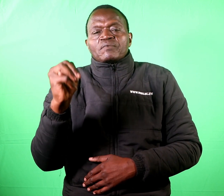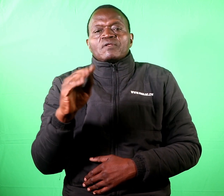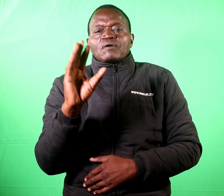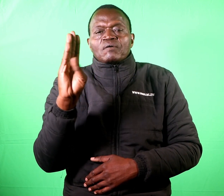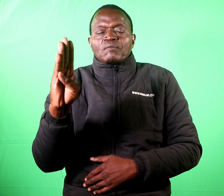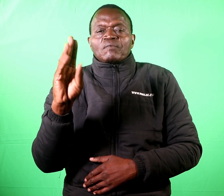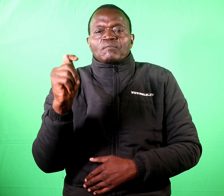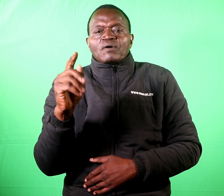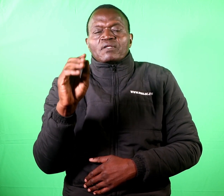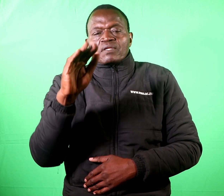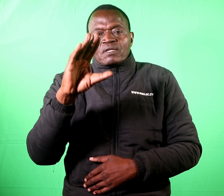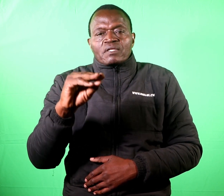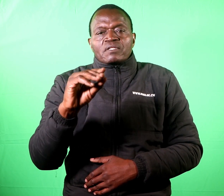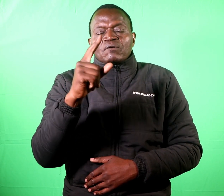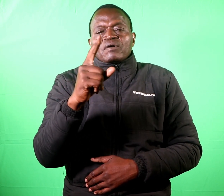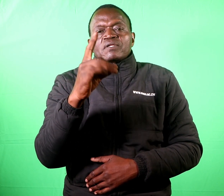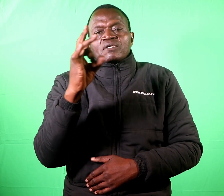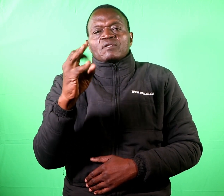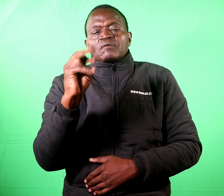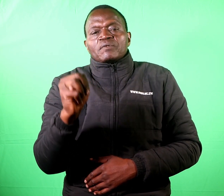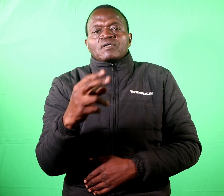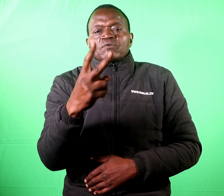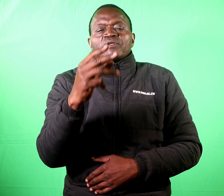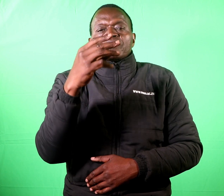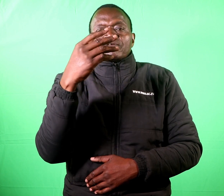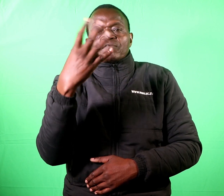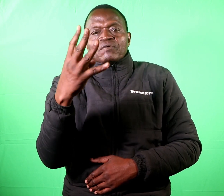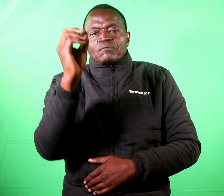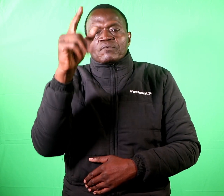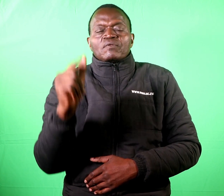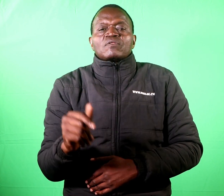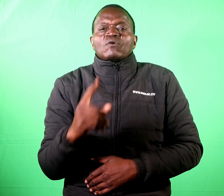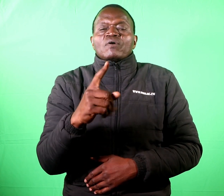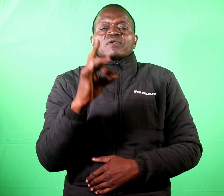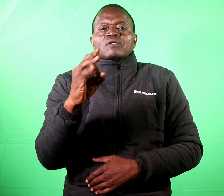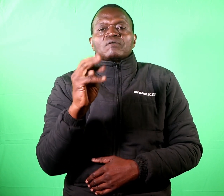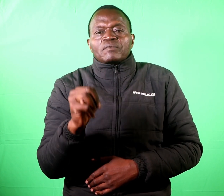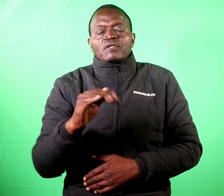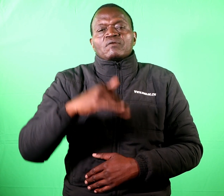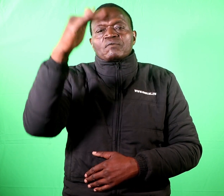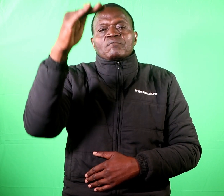kilometer, 24%, 1 kilometer and above,